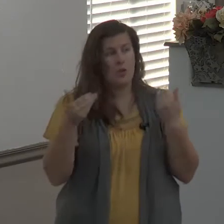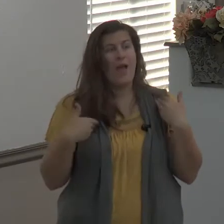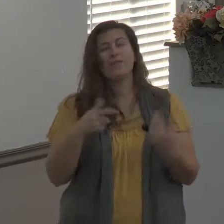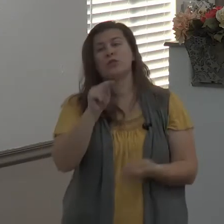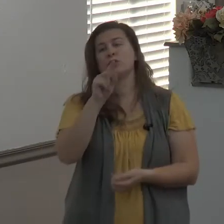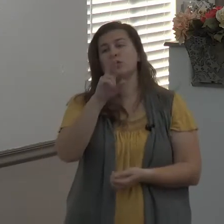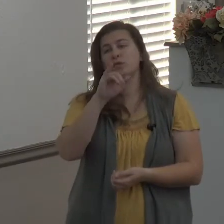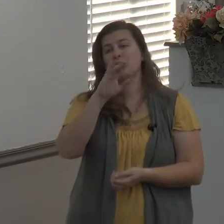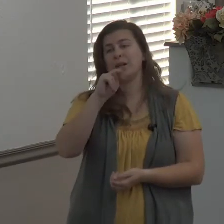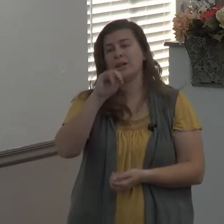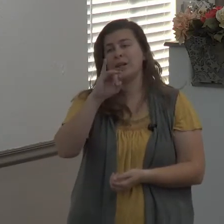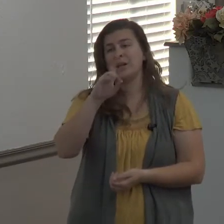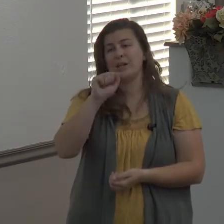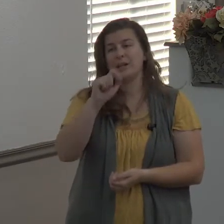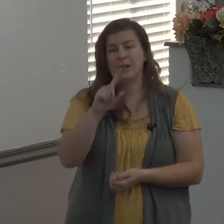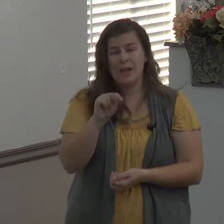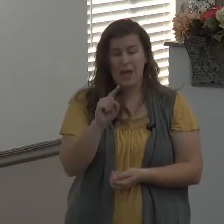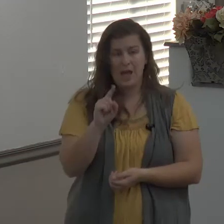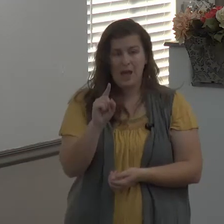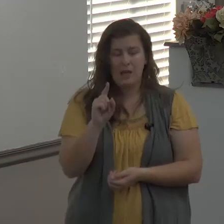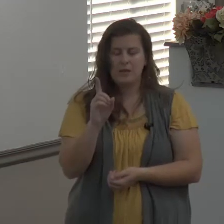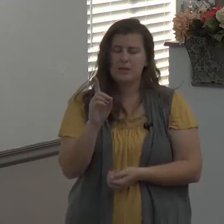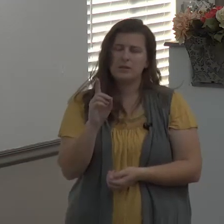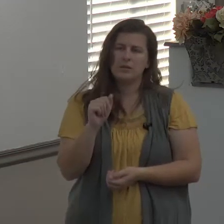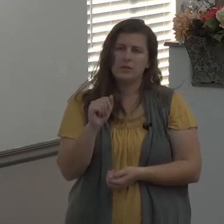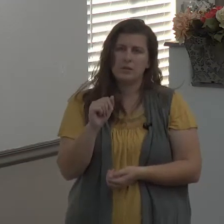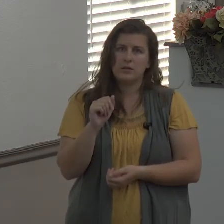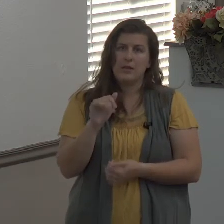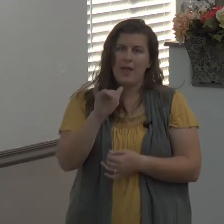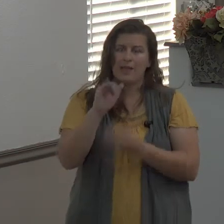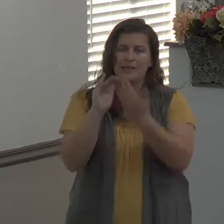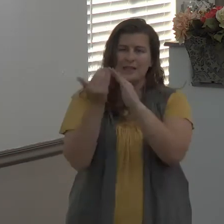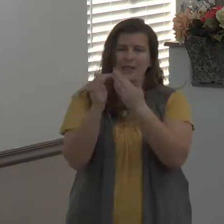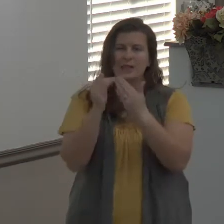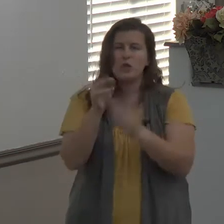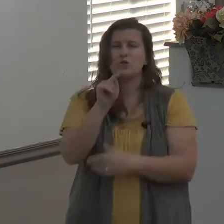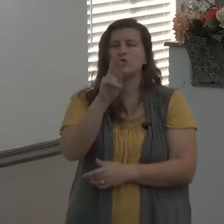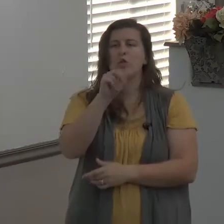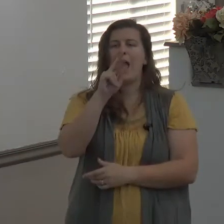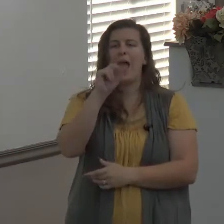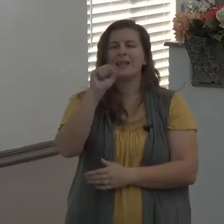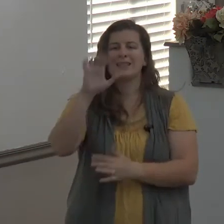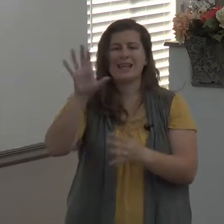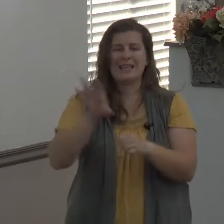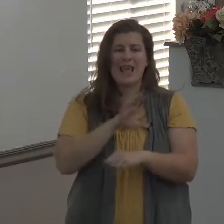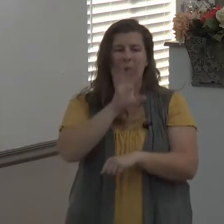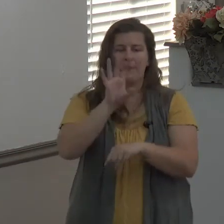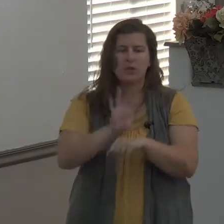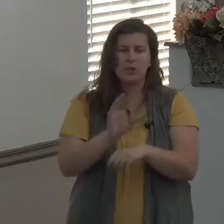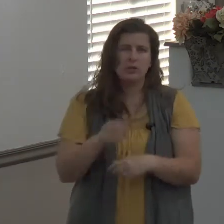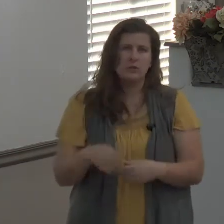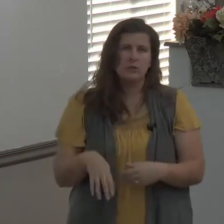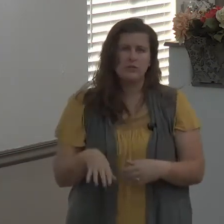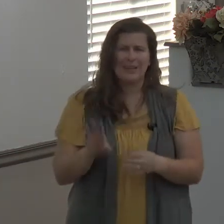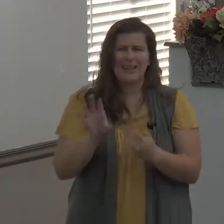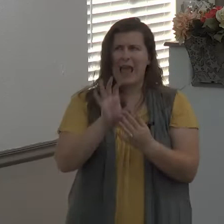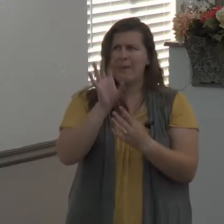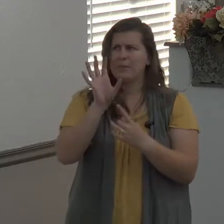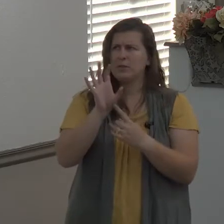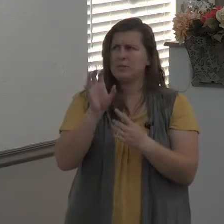individuals. Colorado, not only do you have Boulder, but you got Trinidad. It's the transgender capital of the world, or at least it was back in the